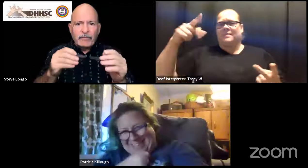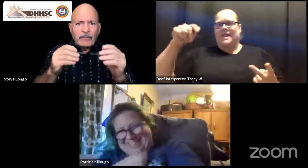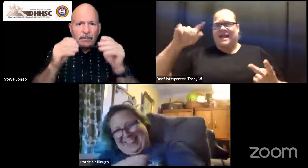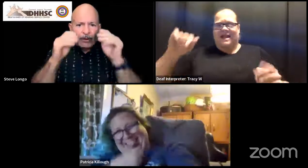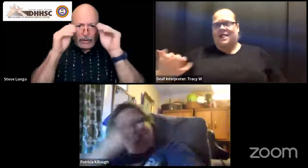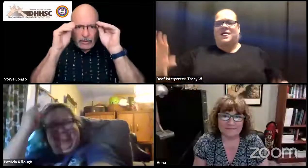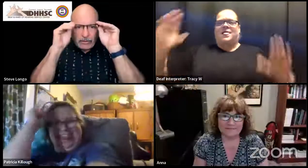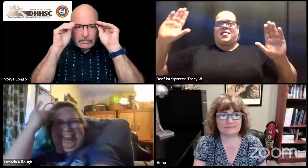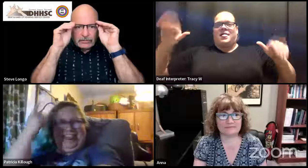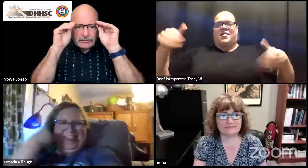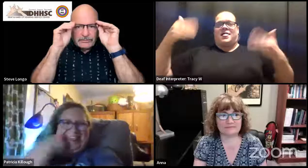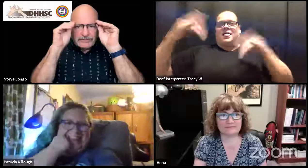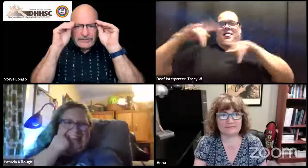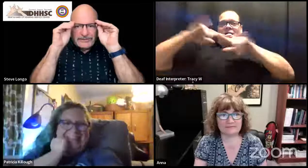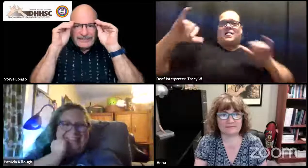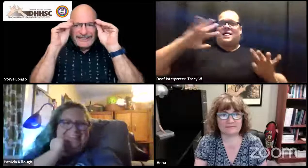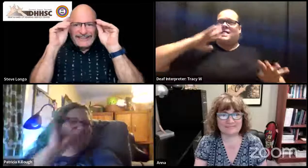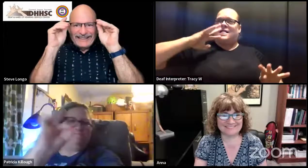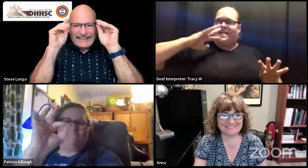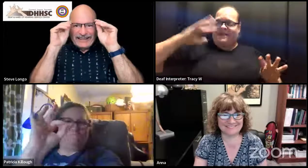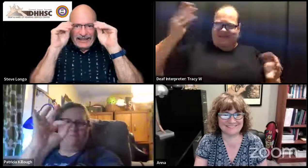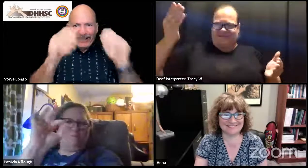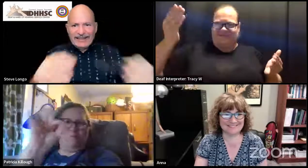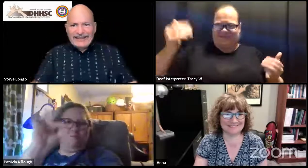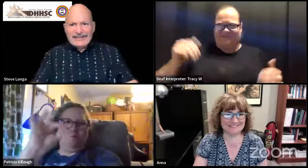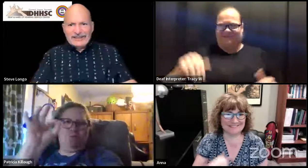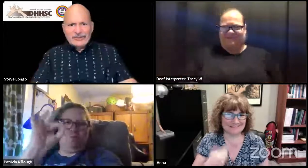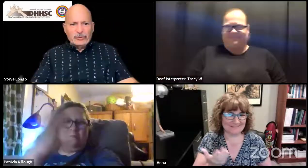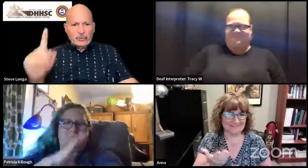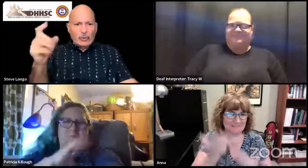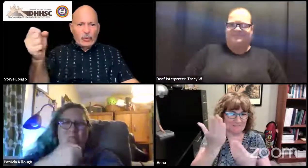Anna says I motion that we adjourn our meeting tonight.